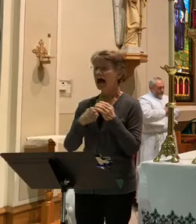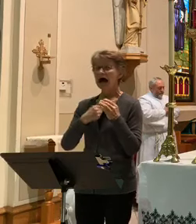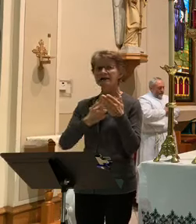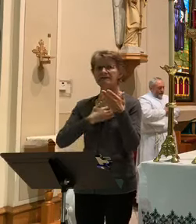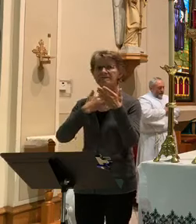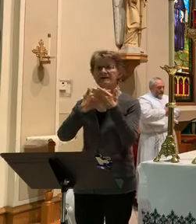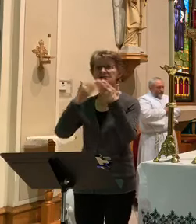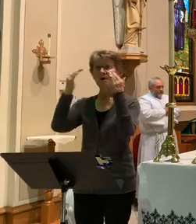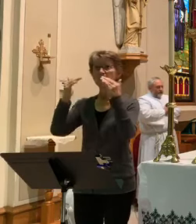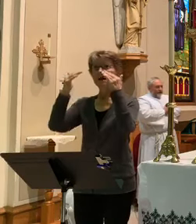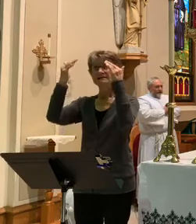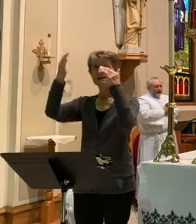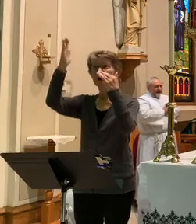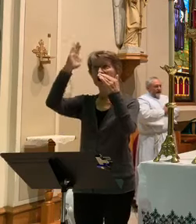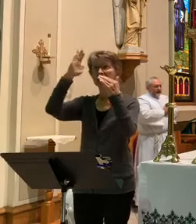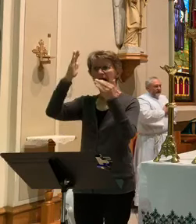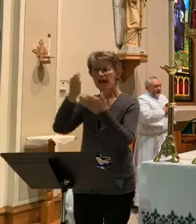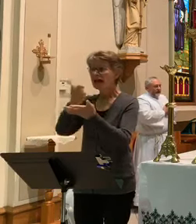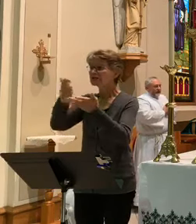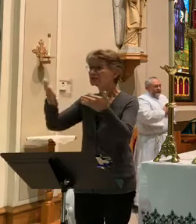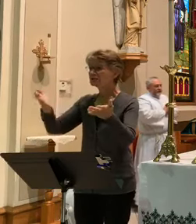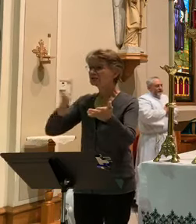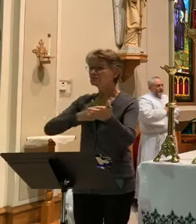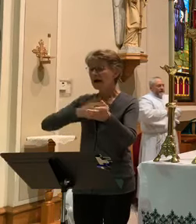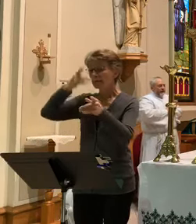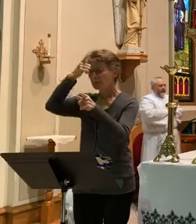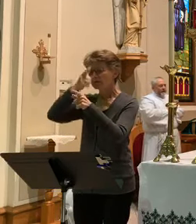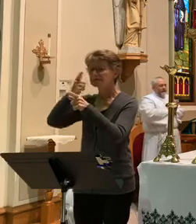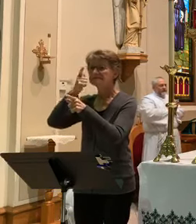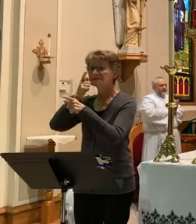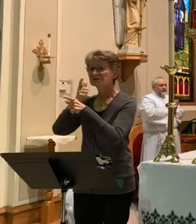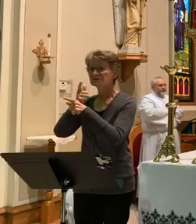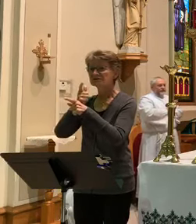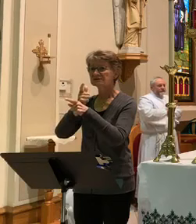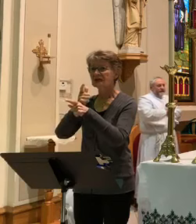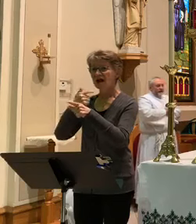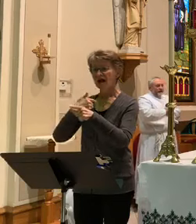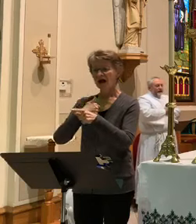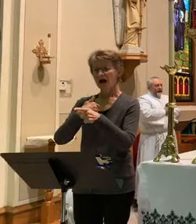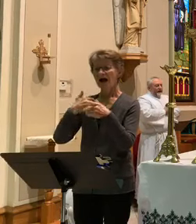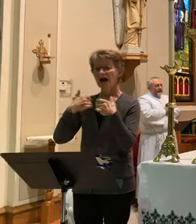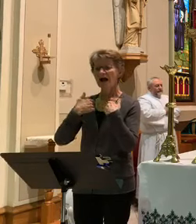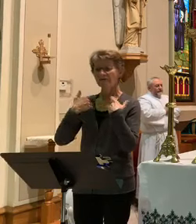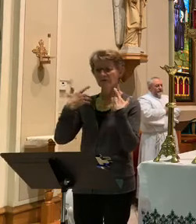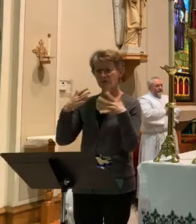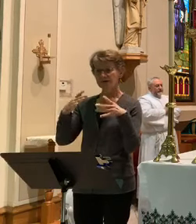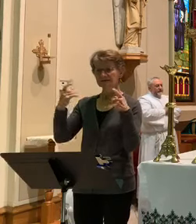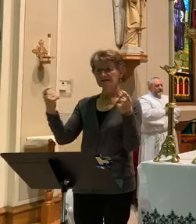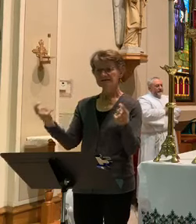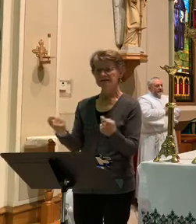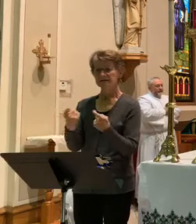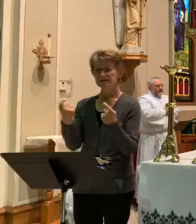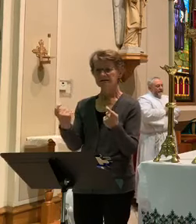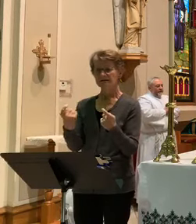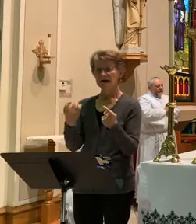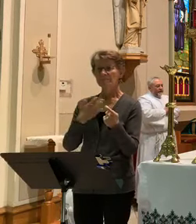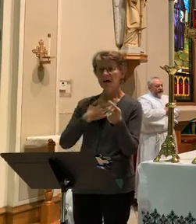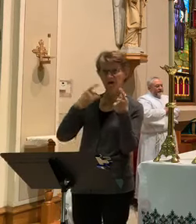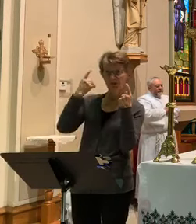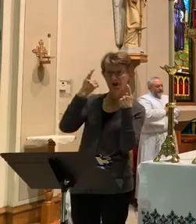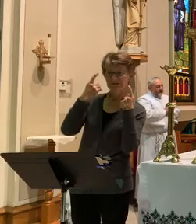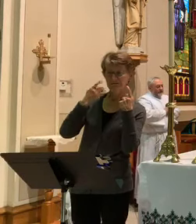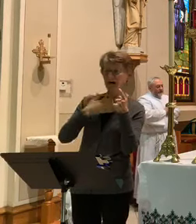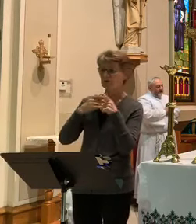I confess to Almighty God and to you, my brothers and sisters, that I have greatly sinned in